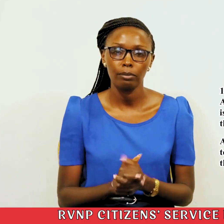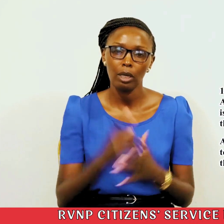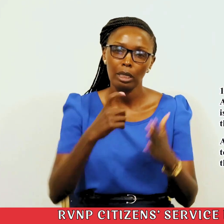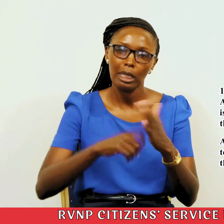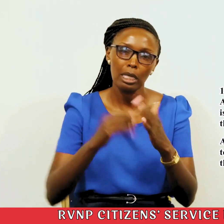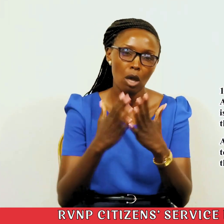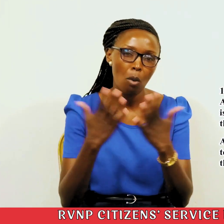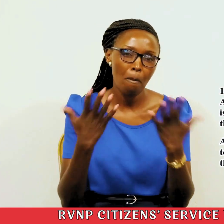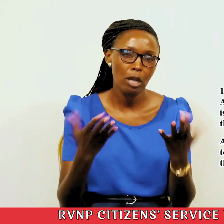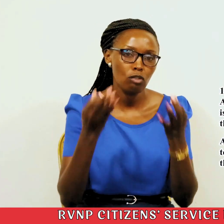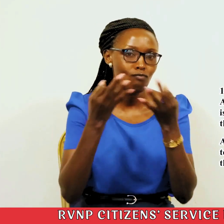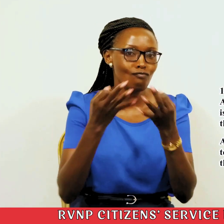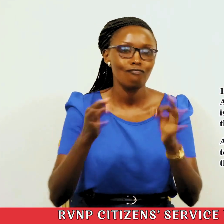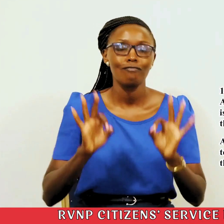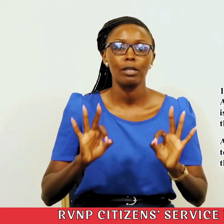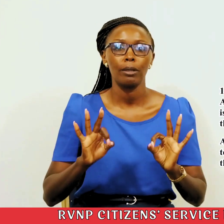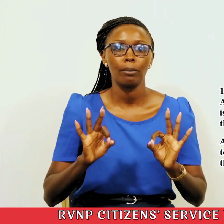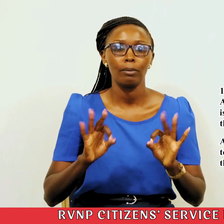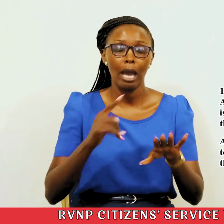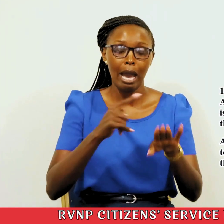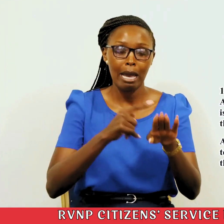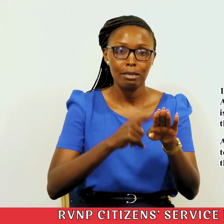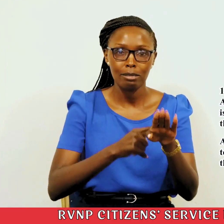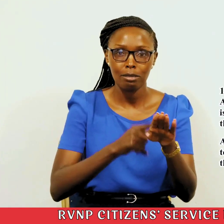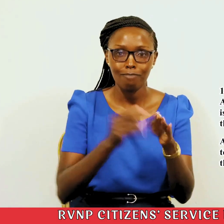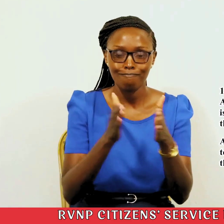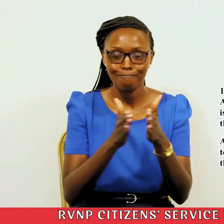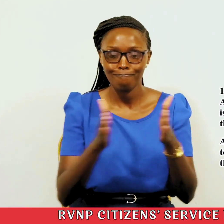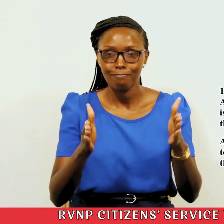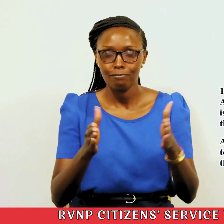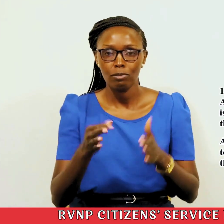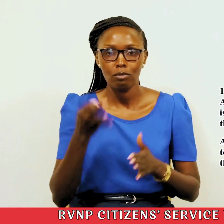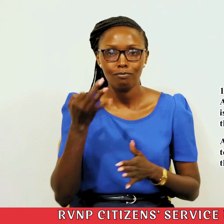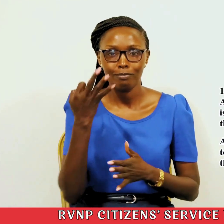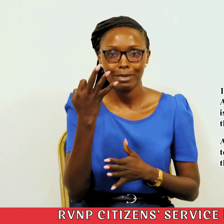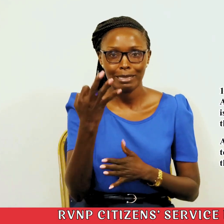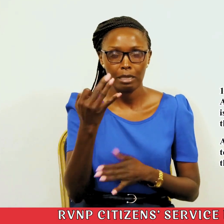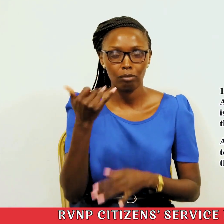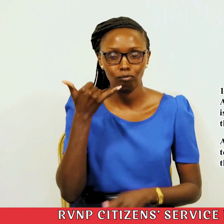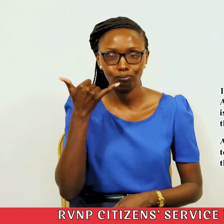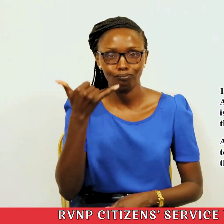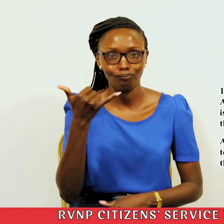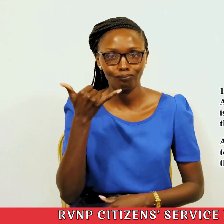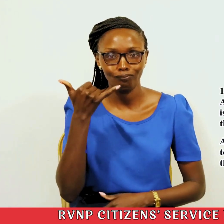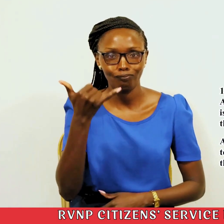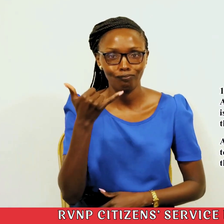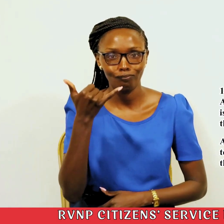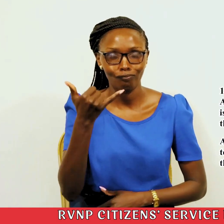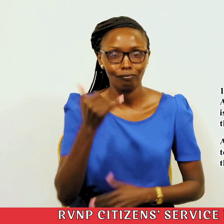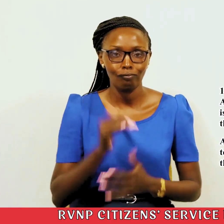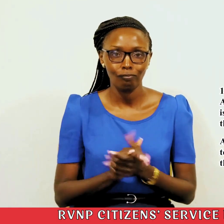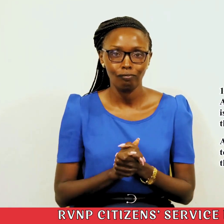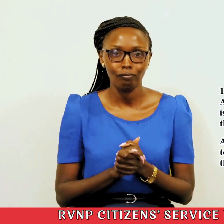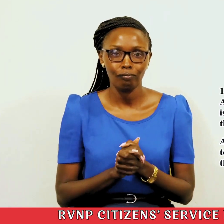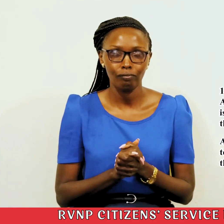service. The timeline is 3 rings. Attending to customers.